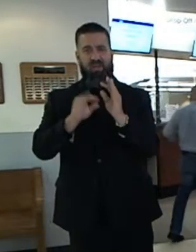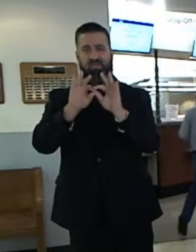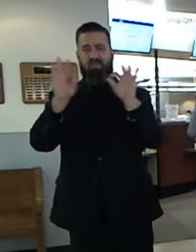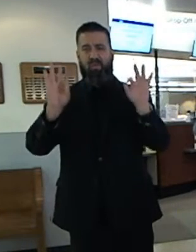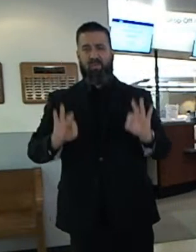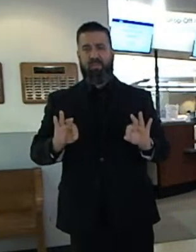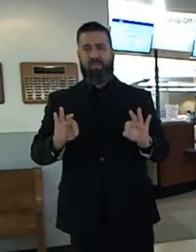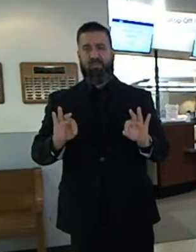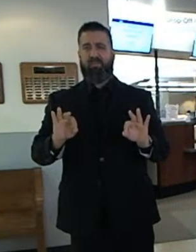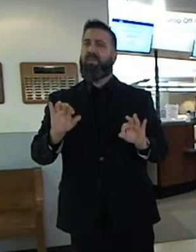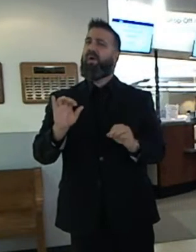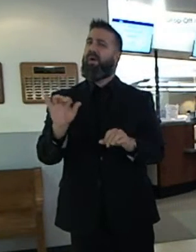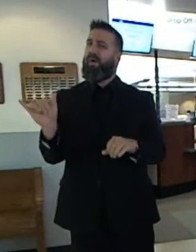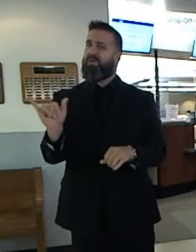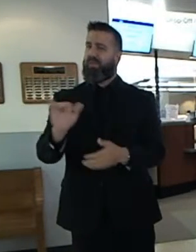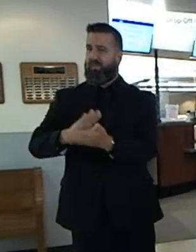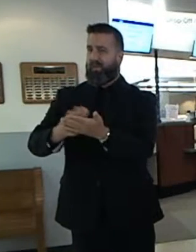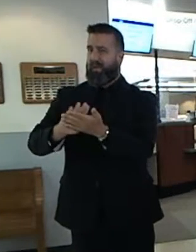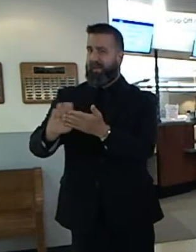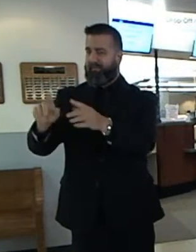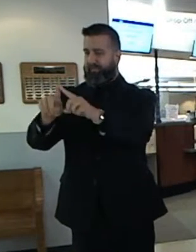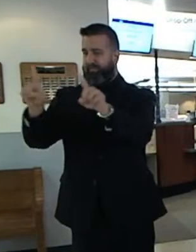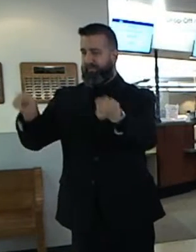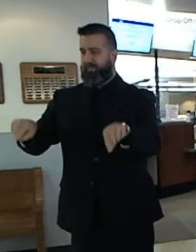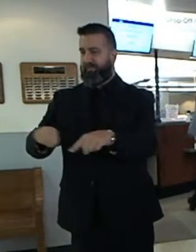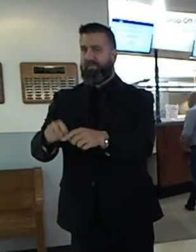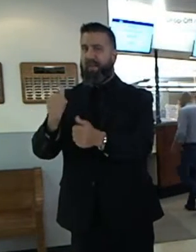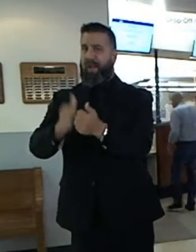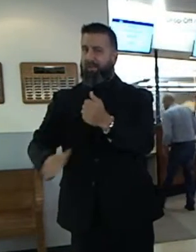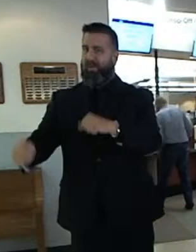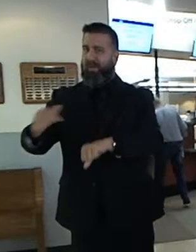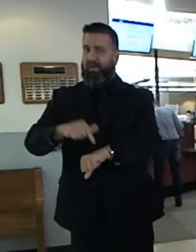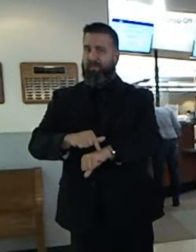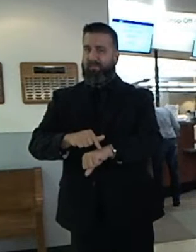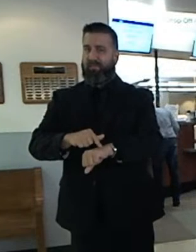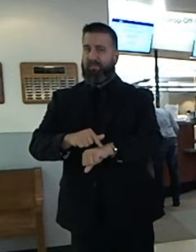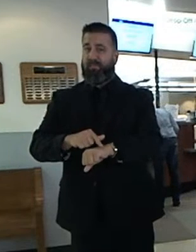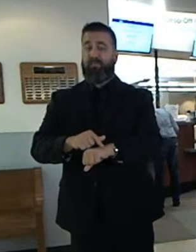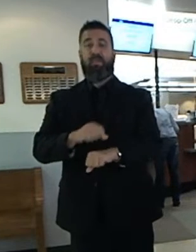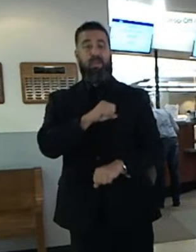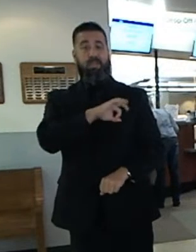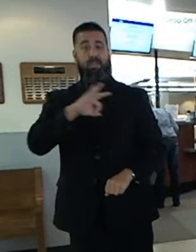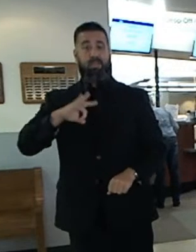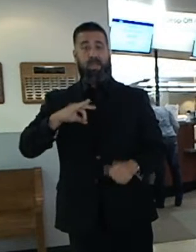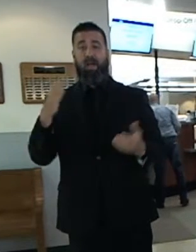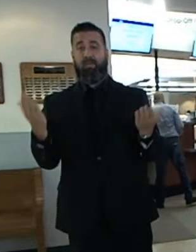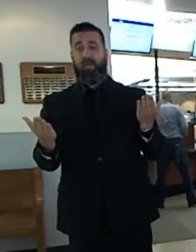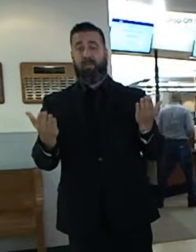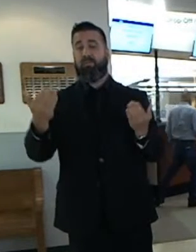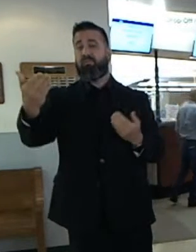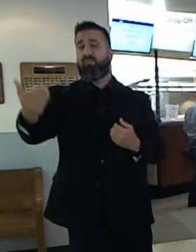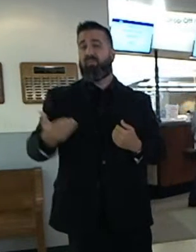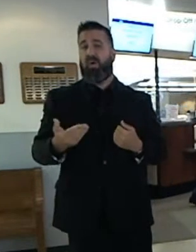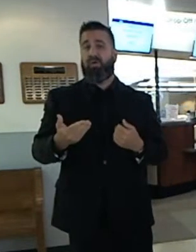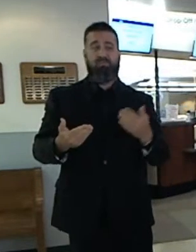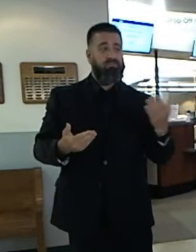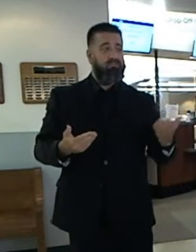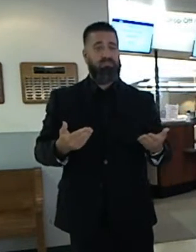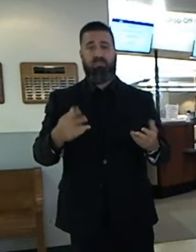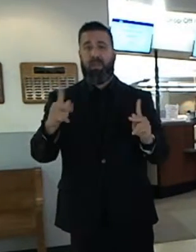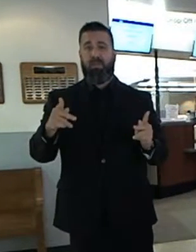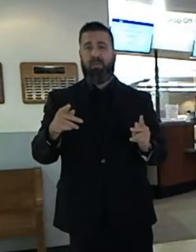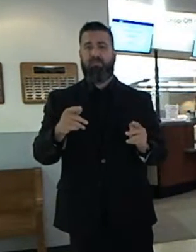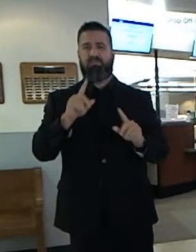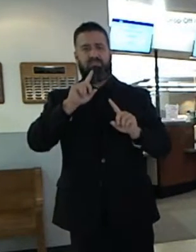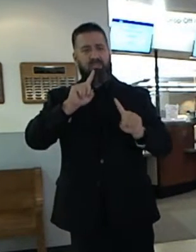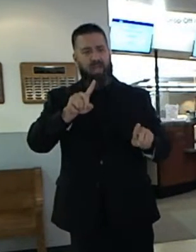protocols are maintained for all of our locations. Greeters are available to welcome guests, answer questions, to help direct you